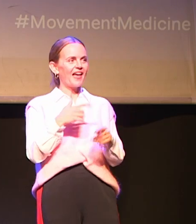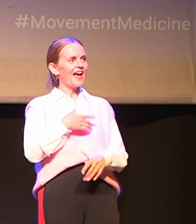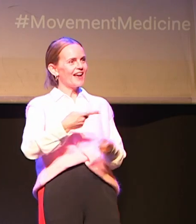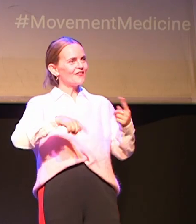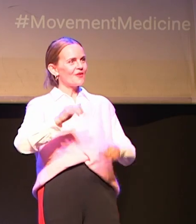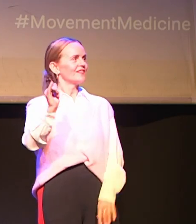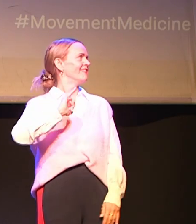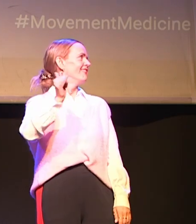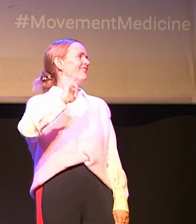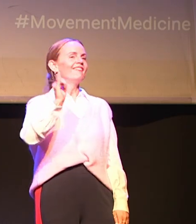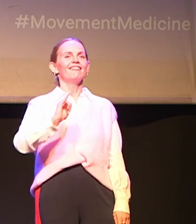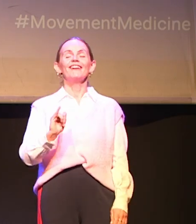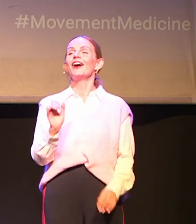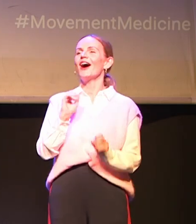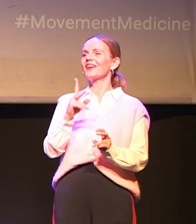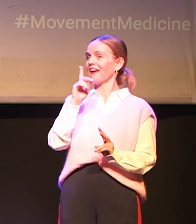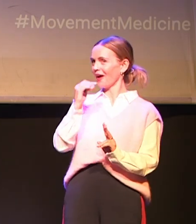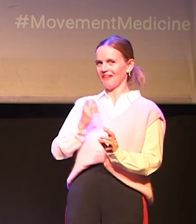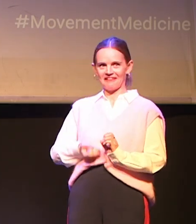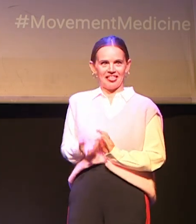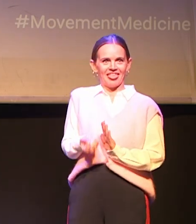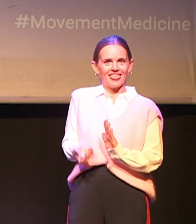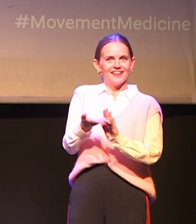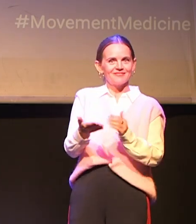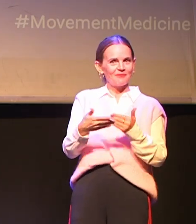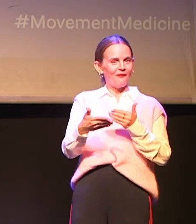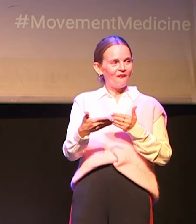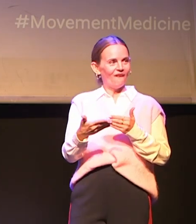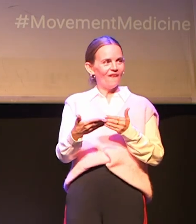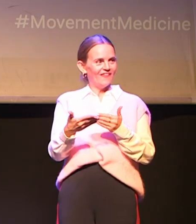right. Okay, let's see what else I got. Um,